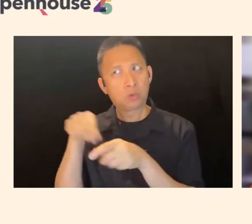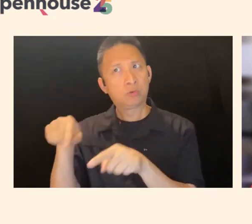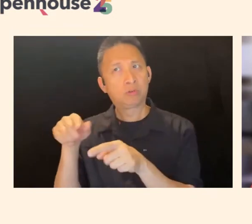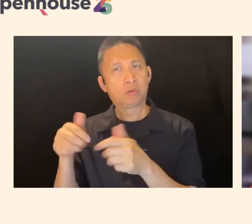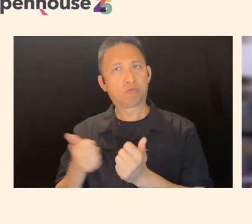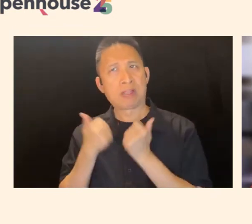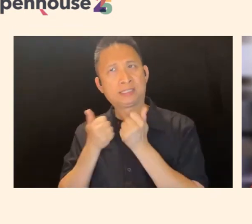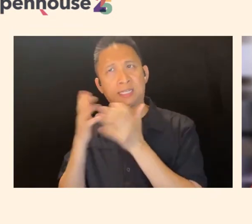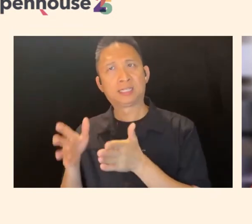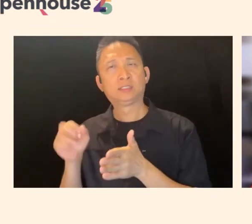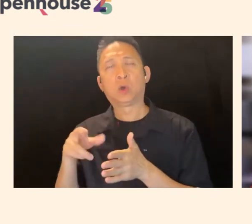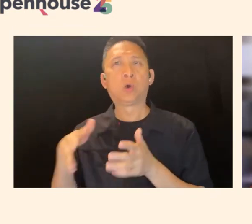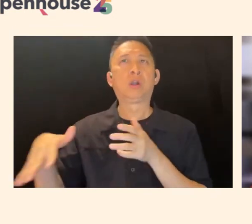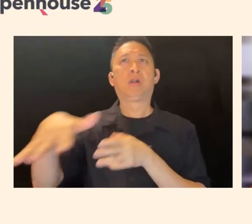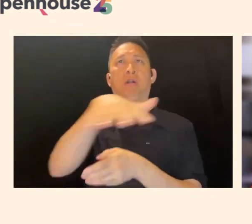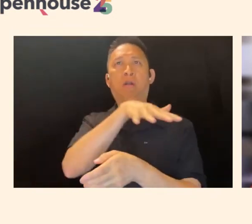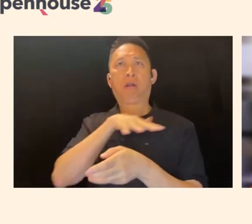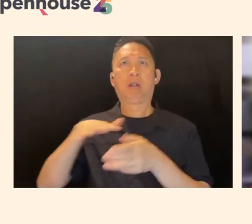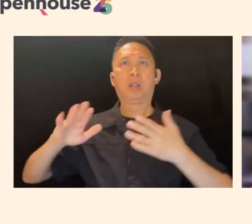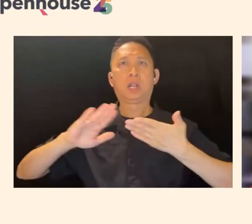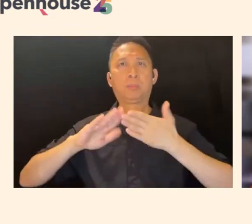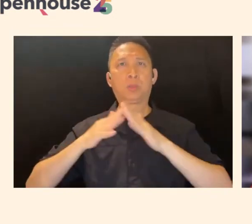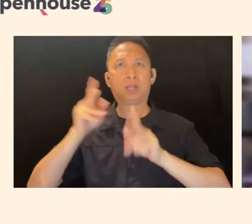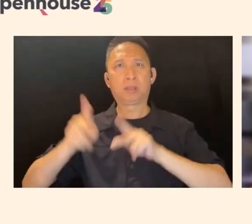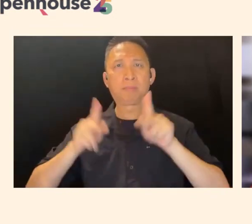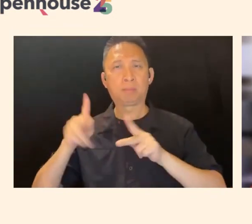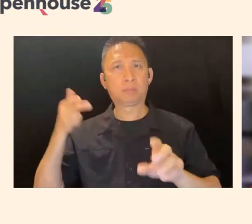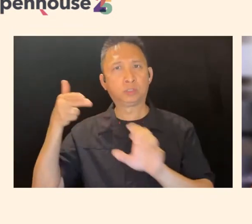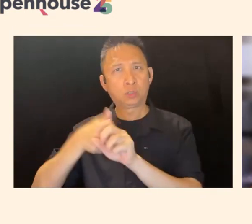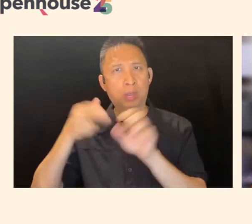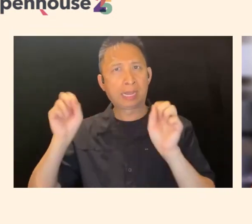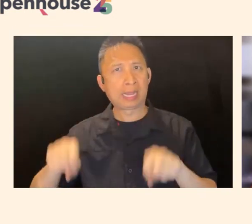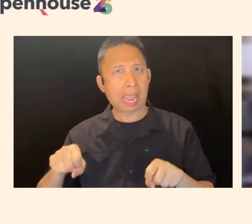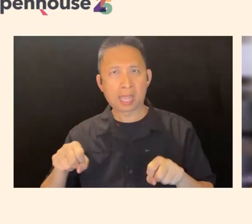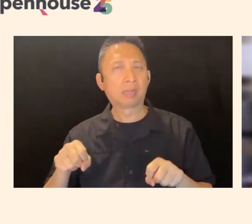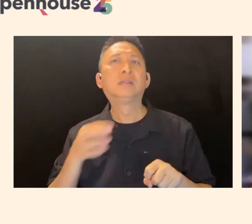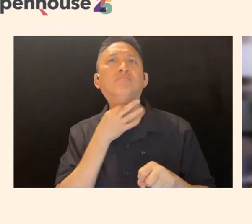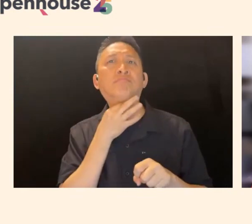other residents within the community and just community members wide?